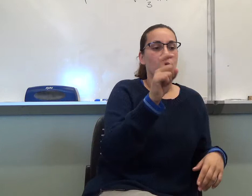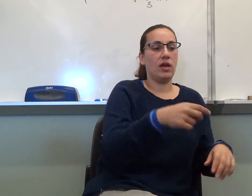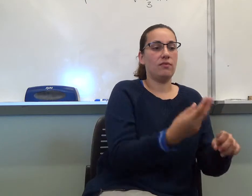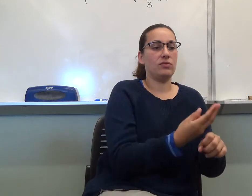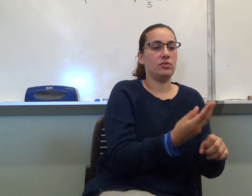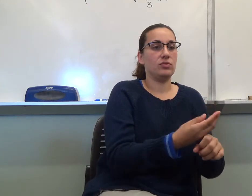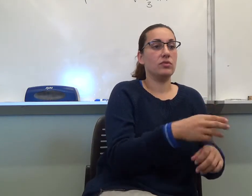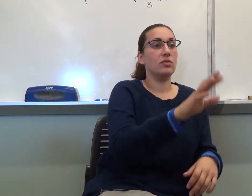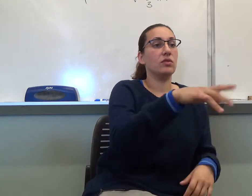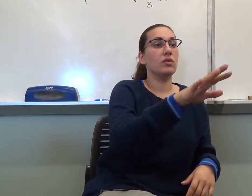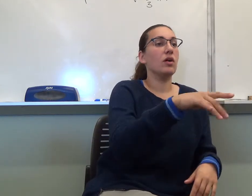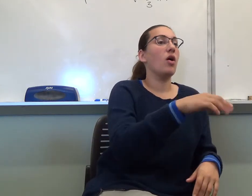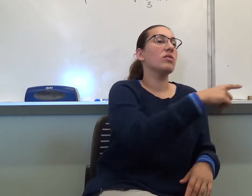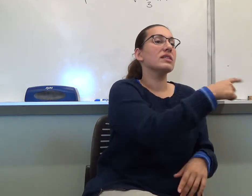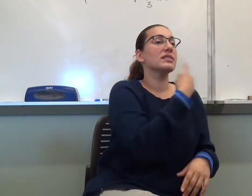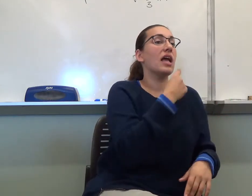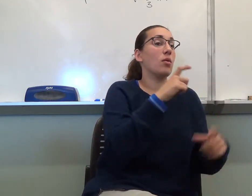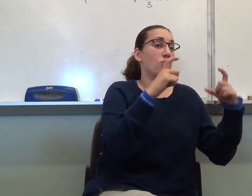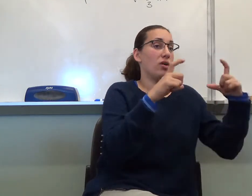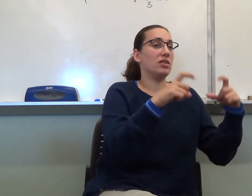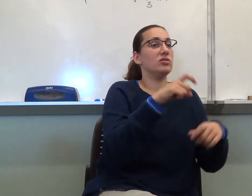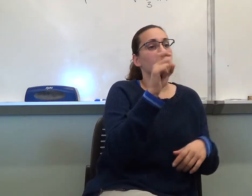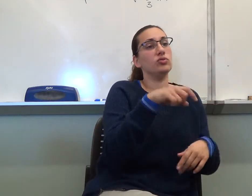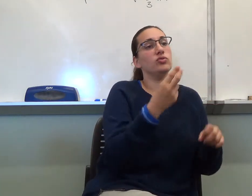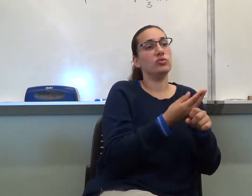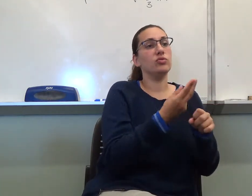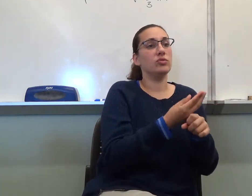careful. Okay, so let's see what this is.